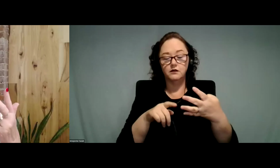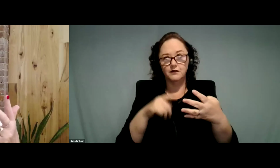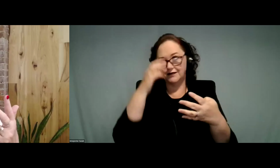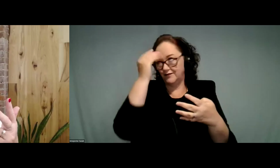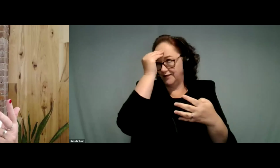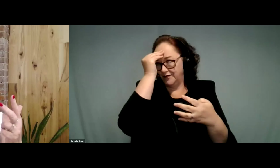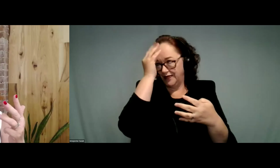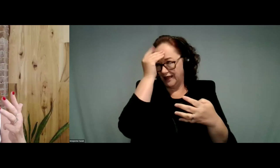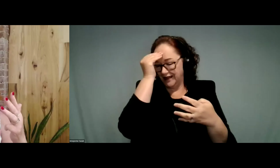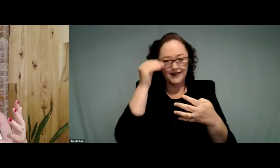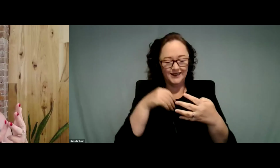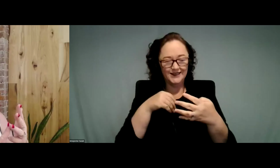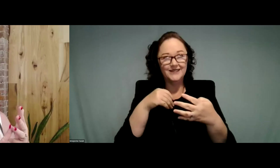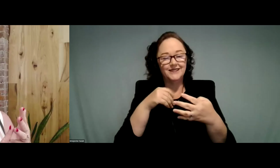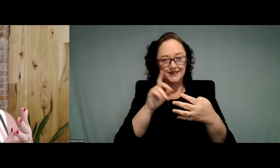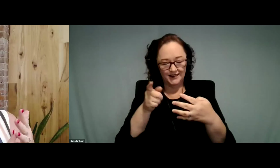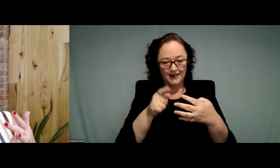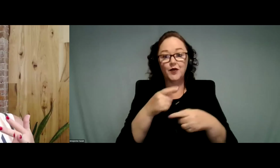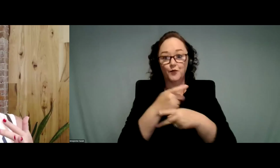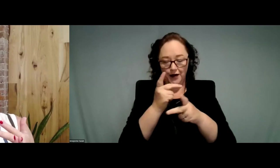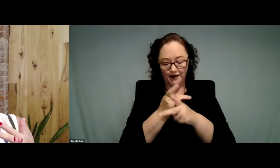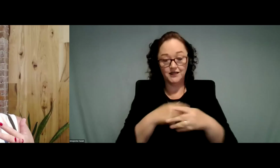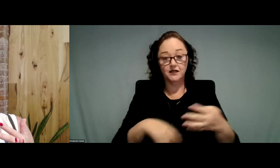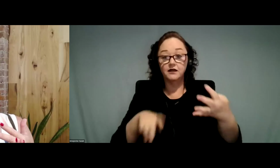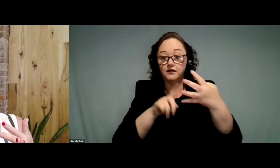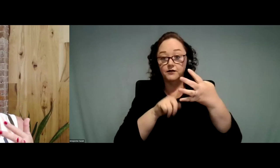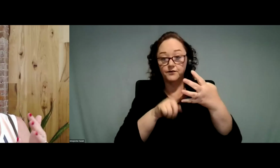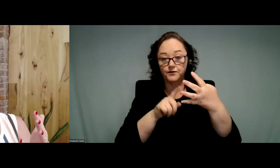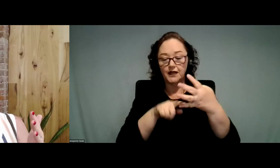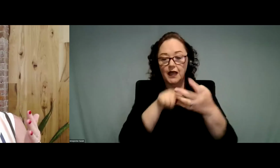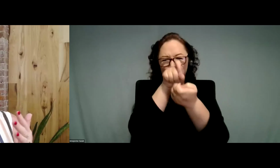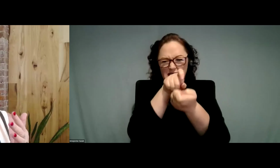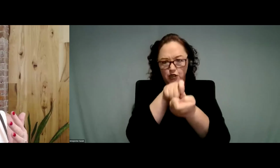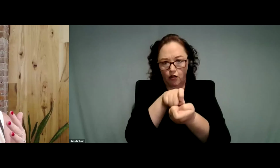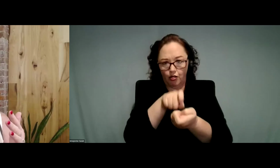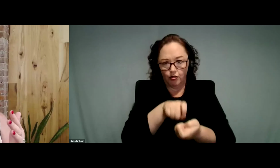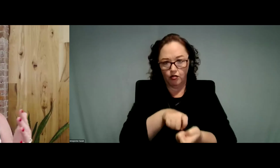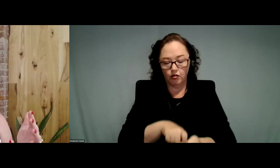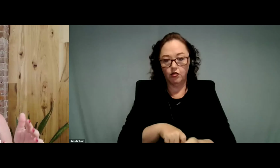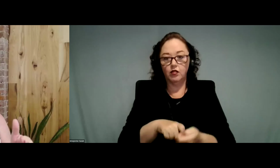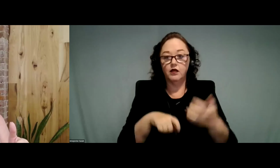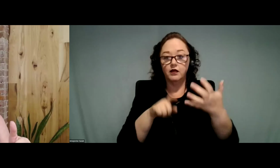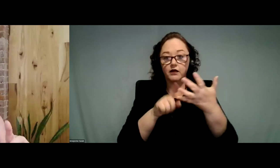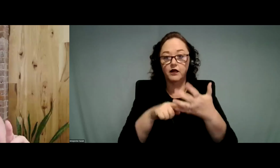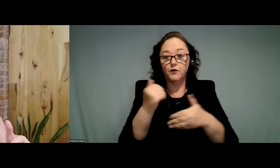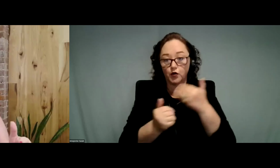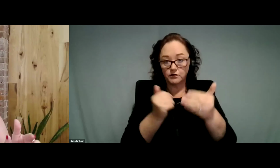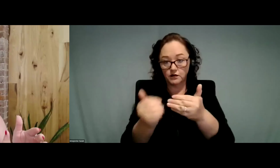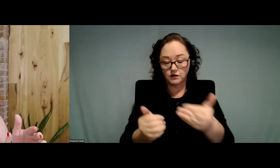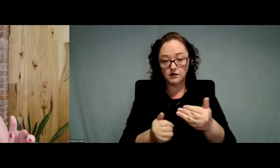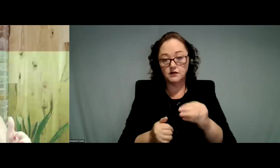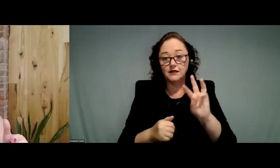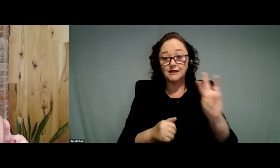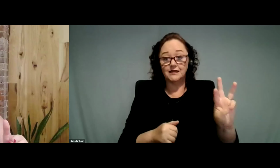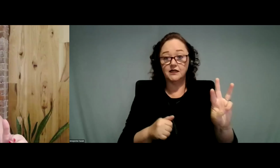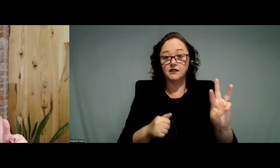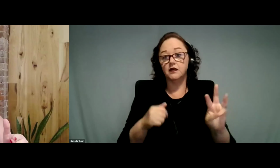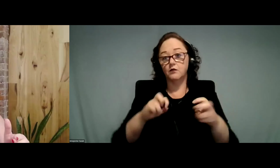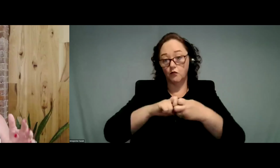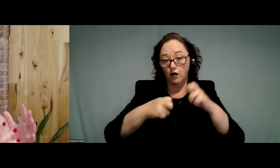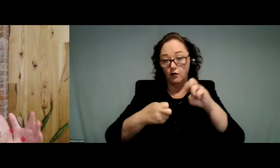order. Then our product, then our particulars, our processes, problems, and